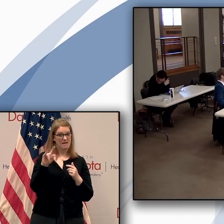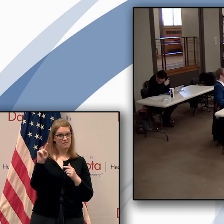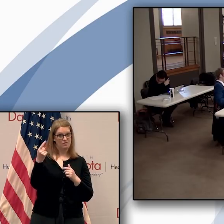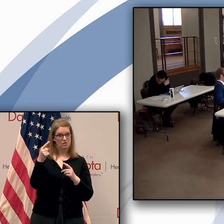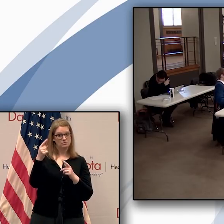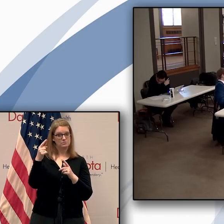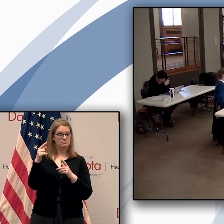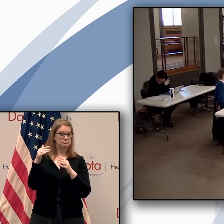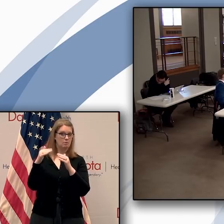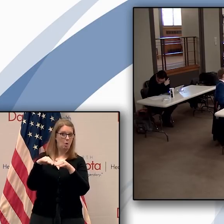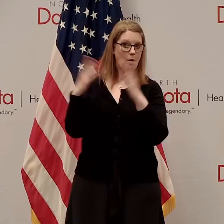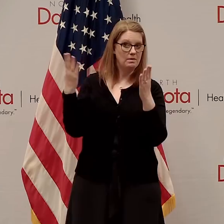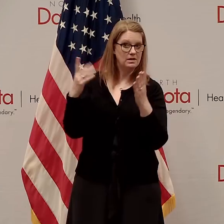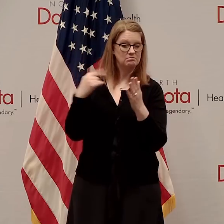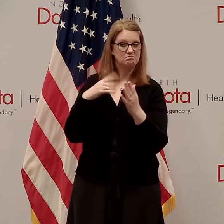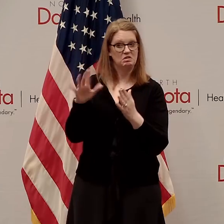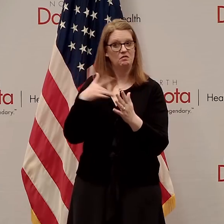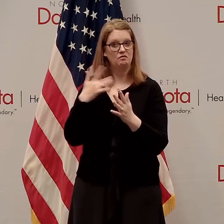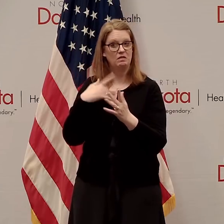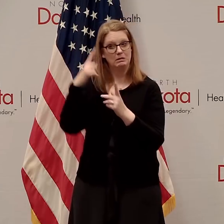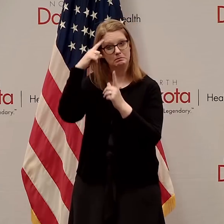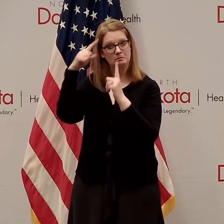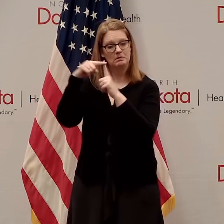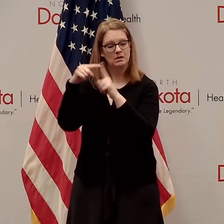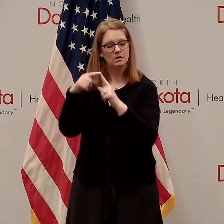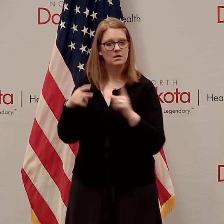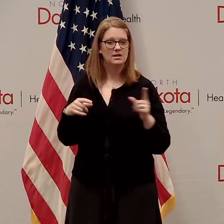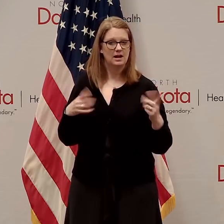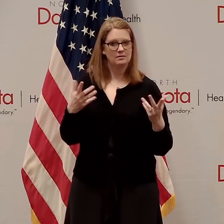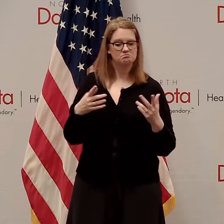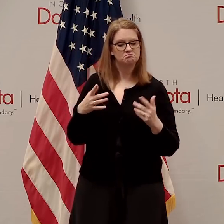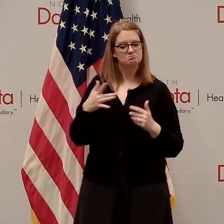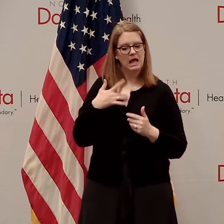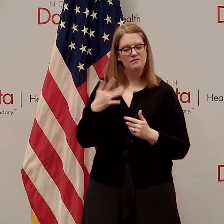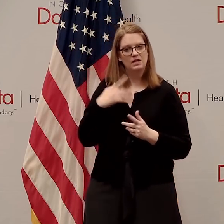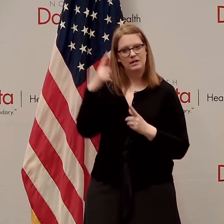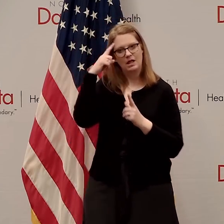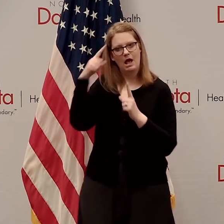reopening. Well, I'm very optimistic that we,